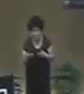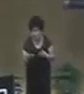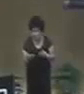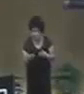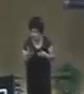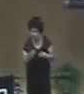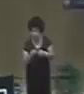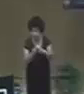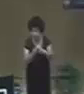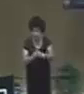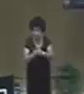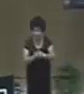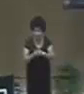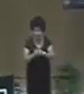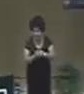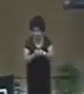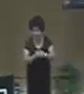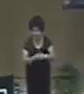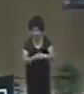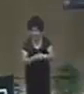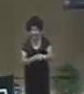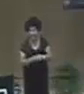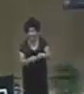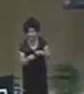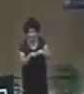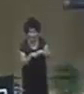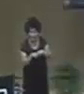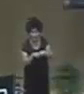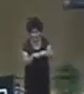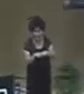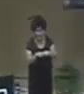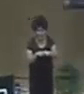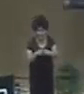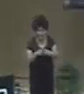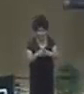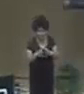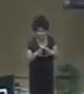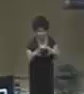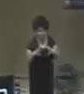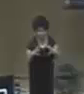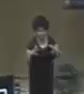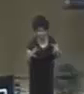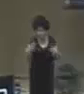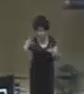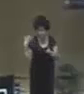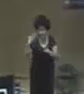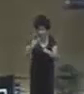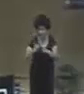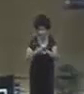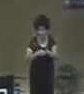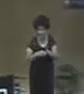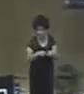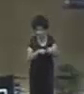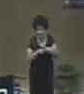Peer-assisted learning has grown massively over the years. So we had, that is, a student who's previously done the